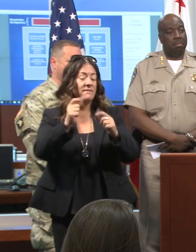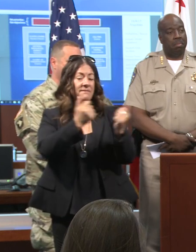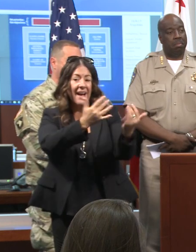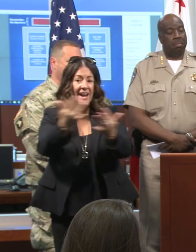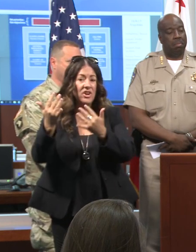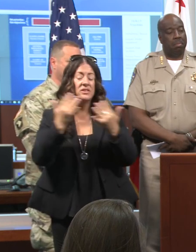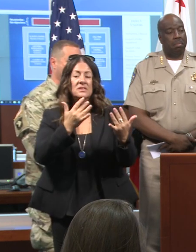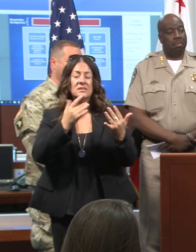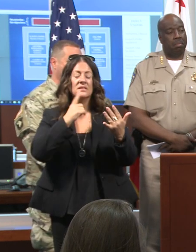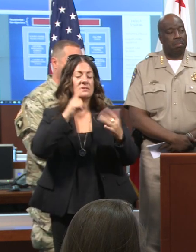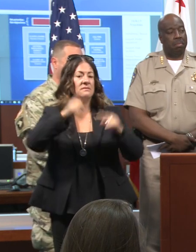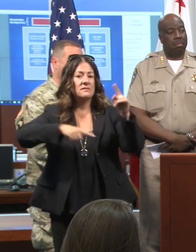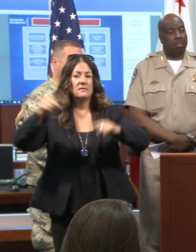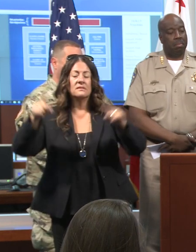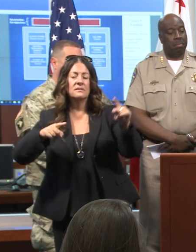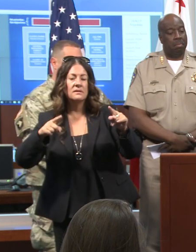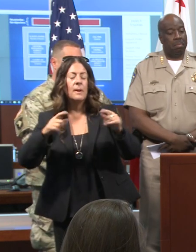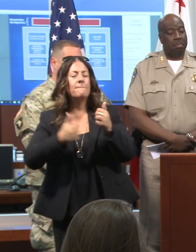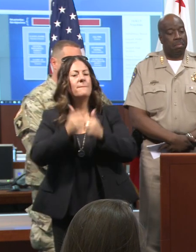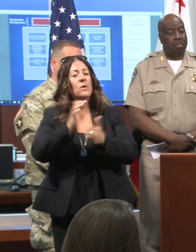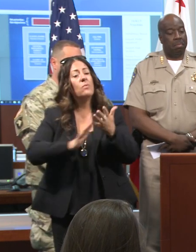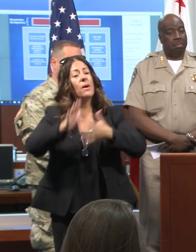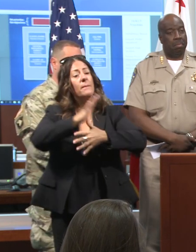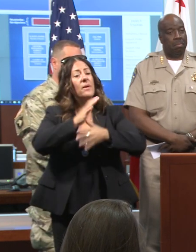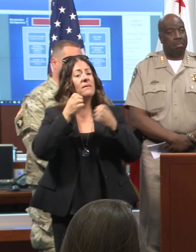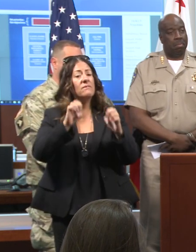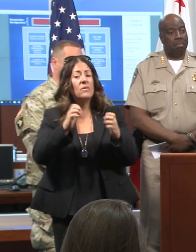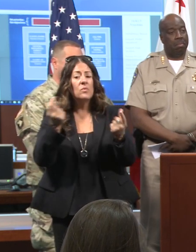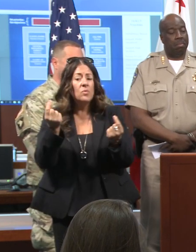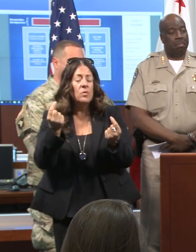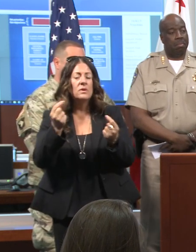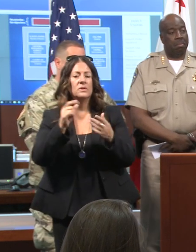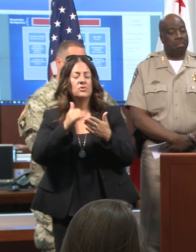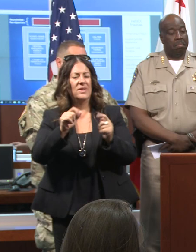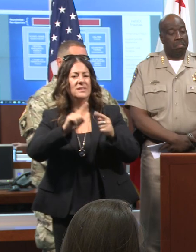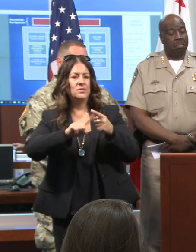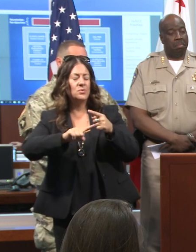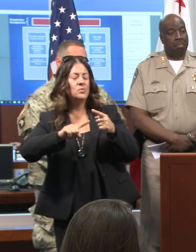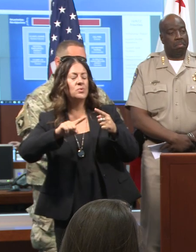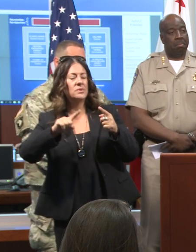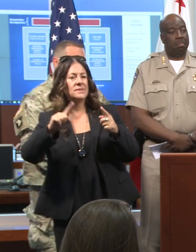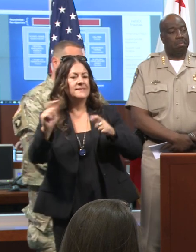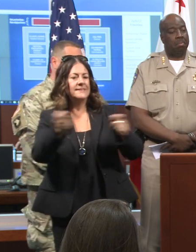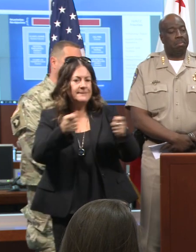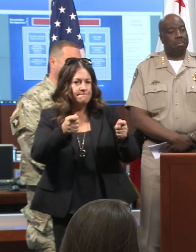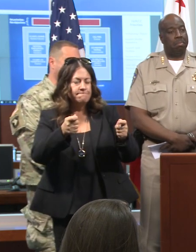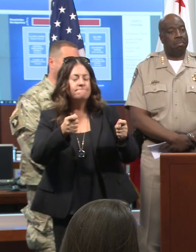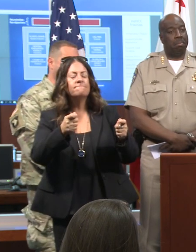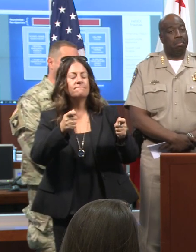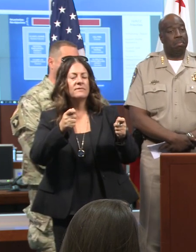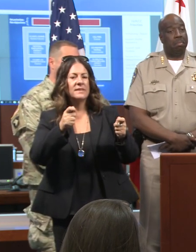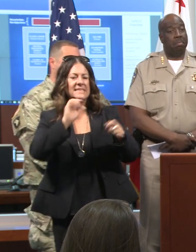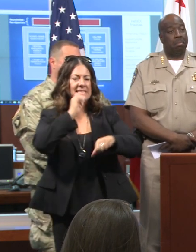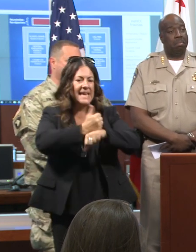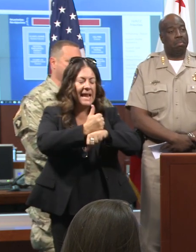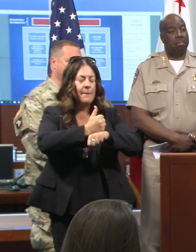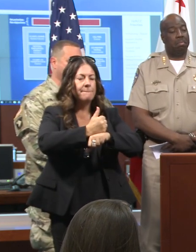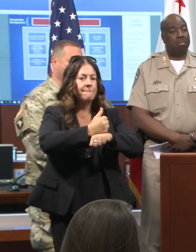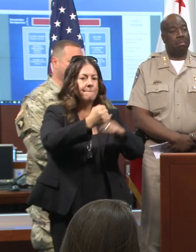the primary effort for firefighters on these fires is going to be to put containment lines in as quickly